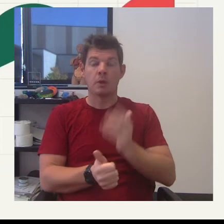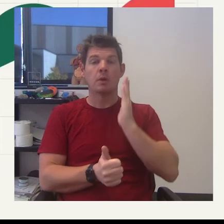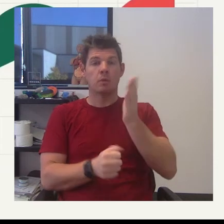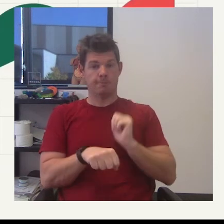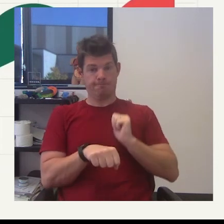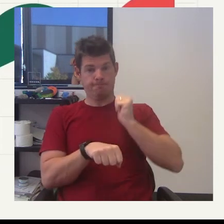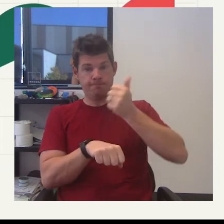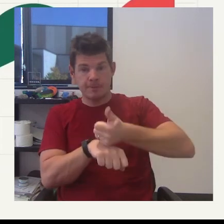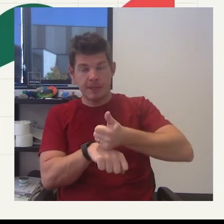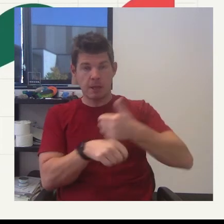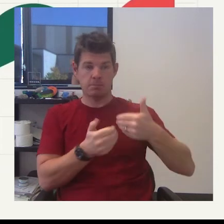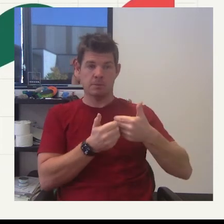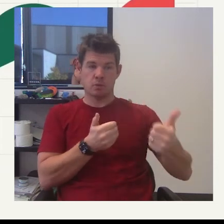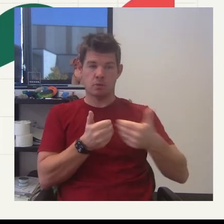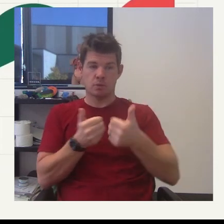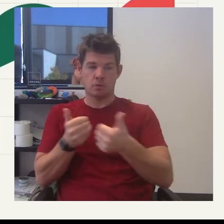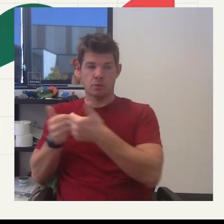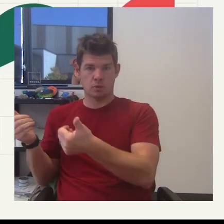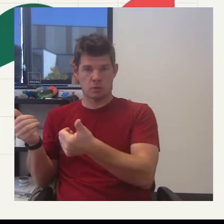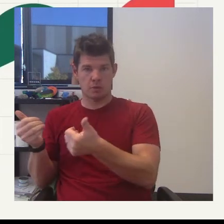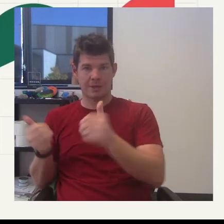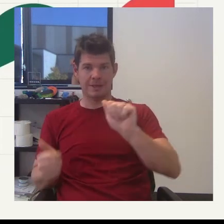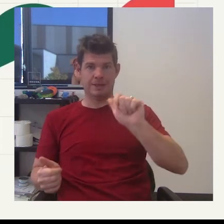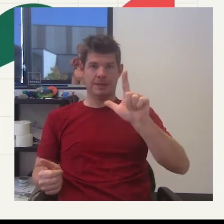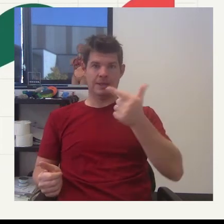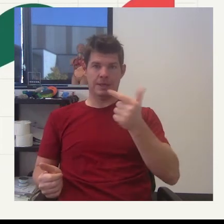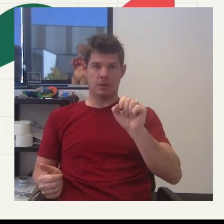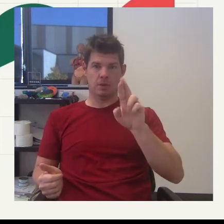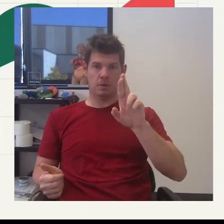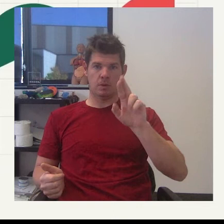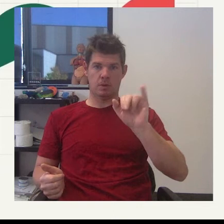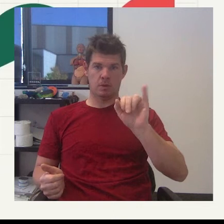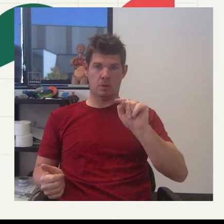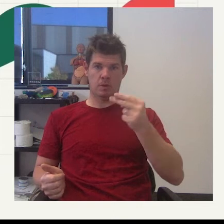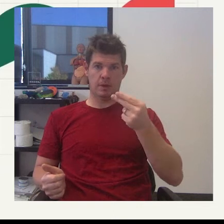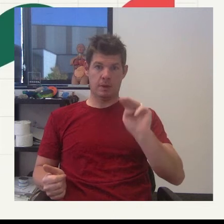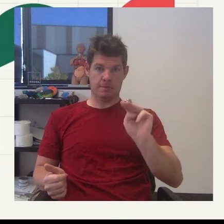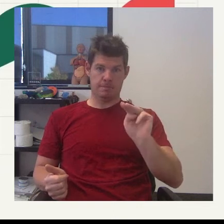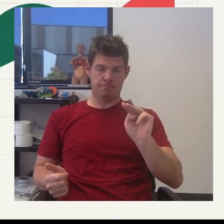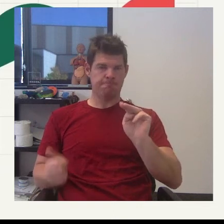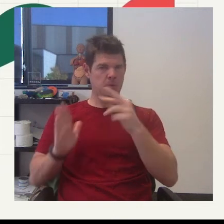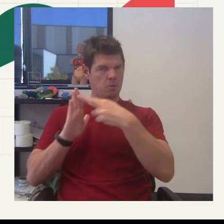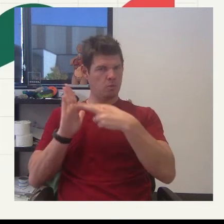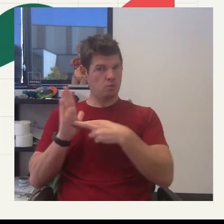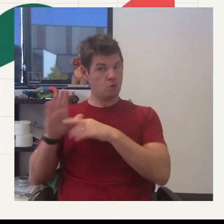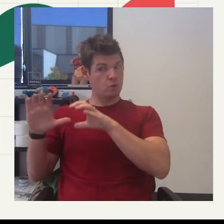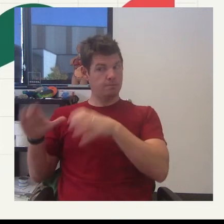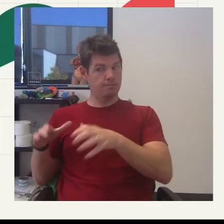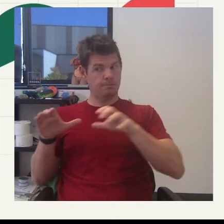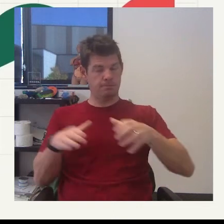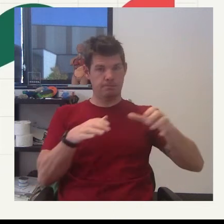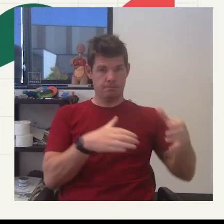of rules based on that sorting algorithm that we just created. We have a set of rules for each different group.